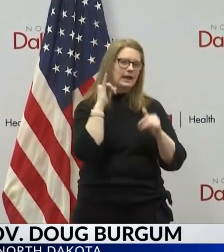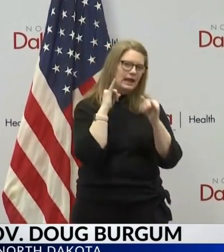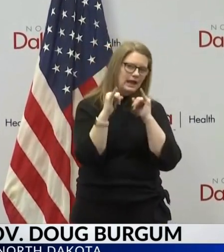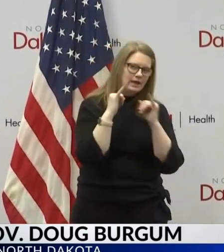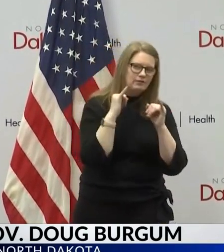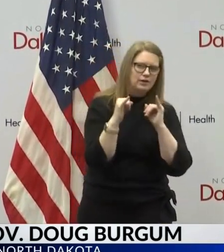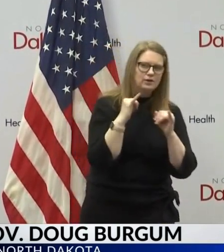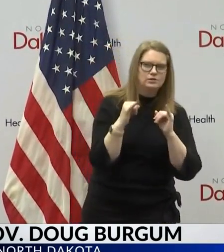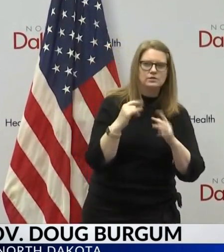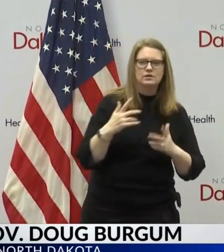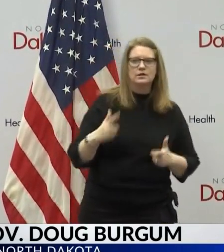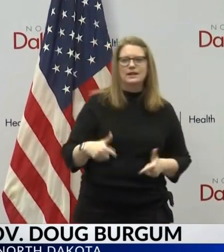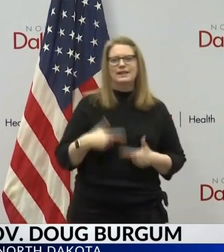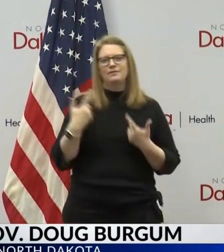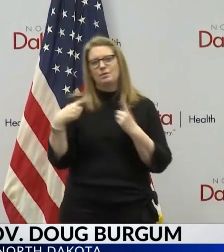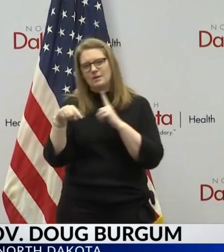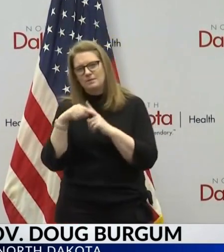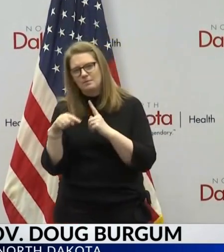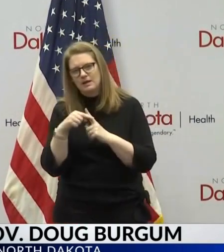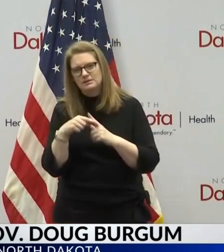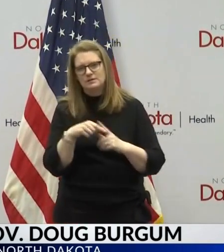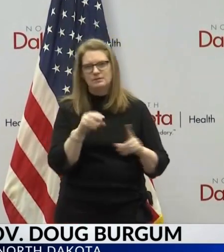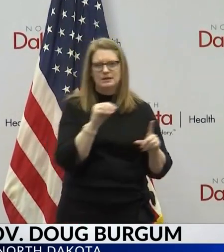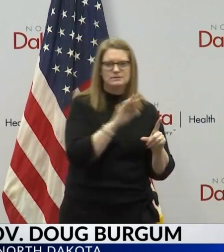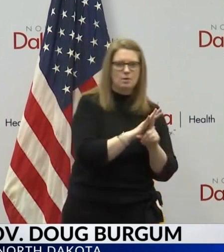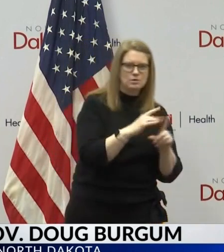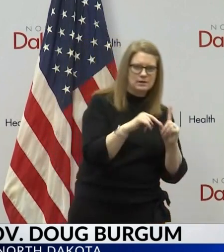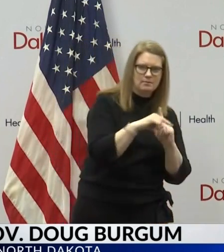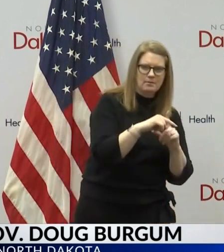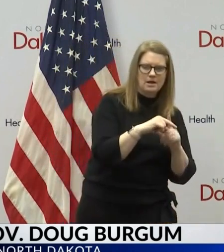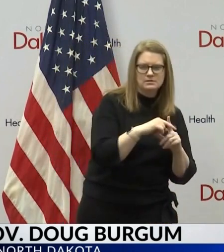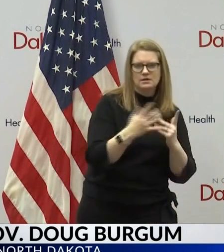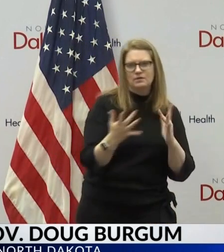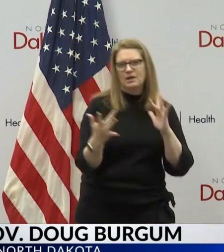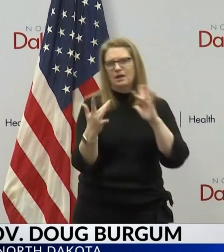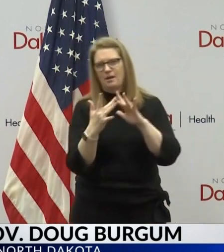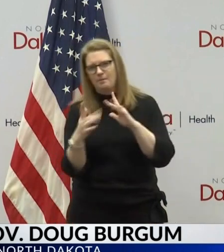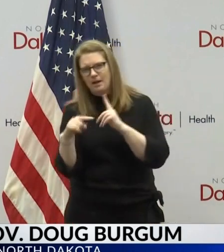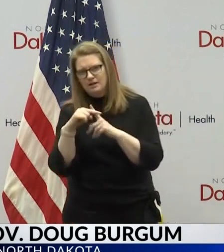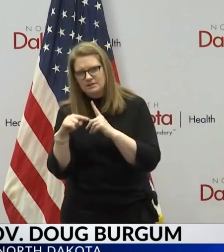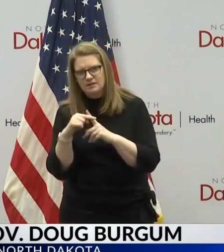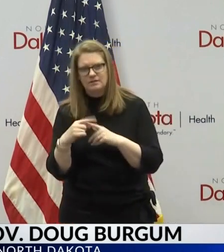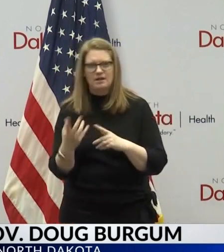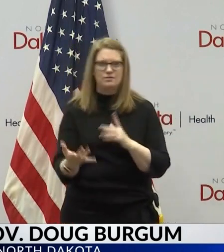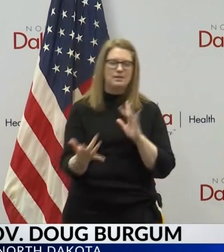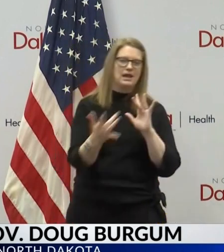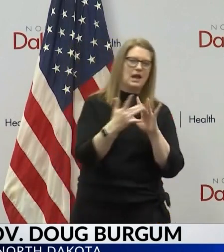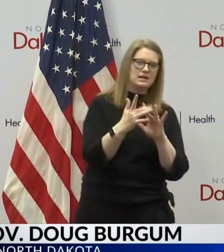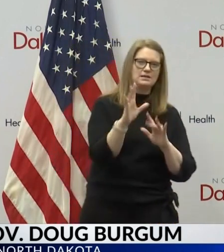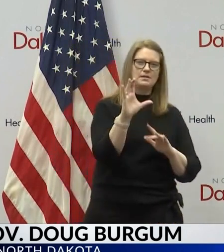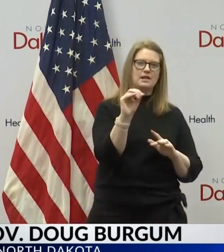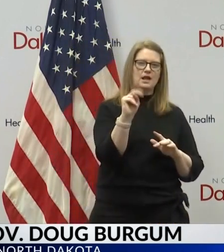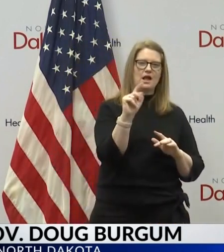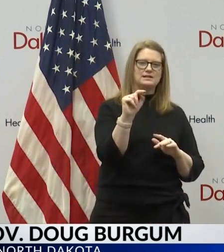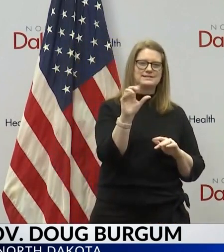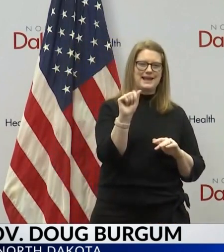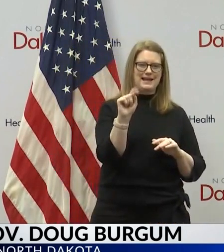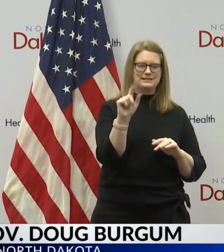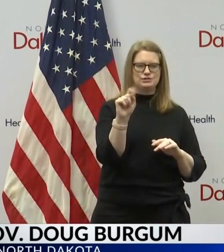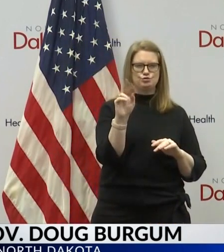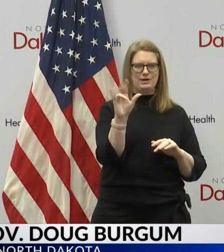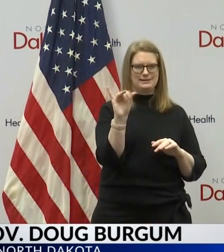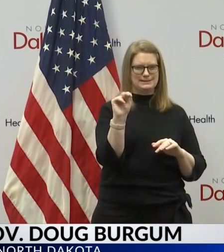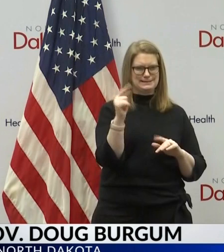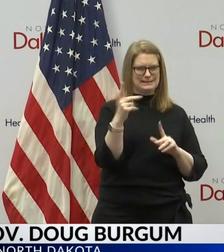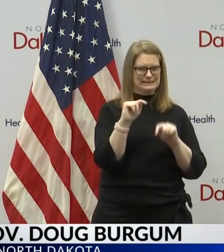about, are you living with a positive? You've been exposed to a positive? You've been come in contact with a positive? You've been contacted by the contact tracing team? You answer